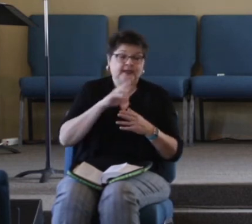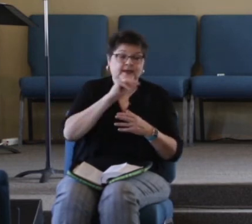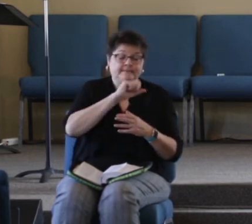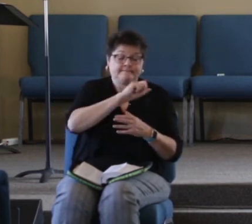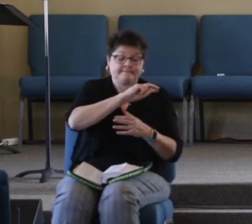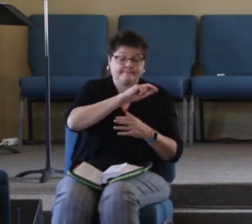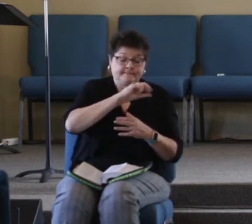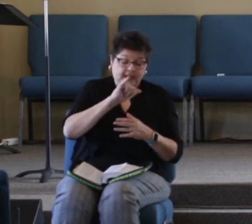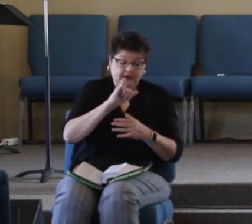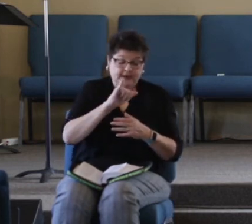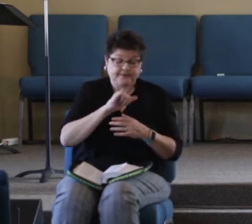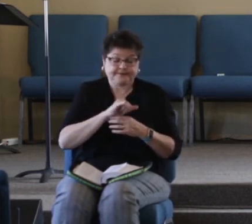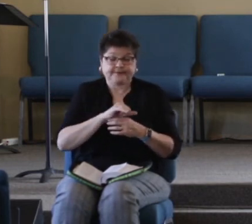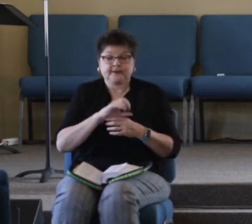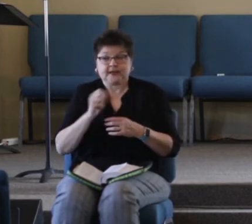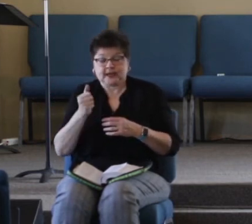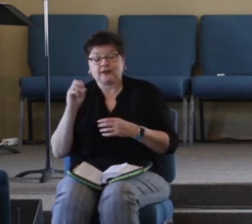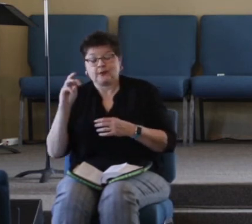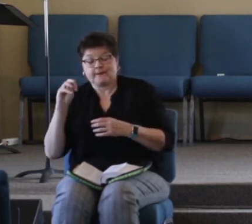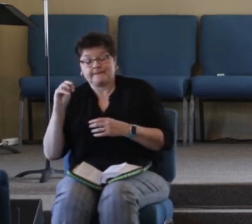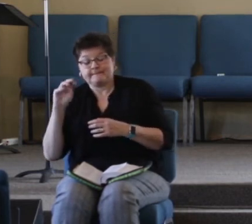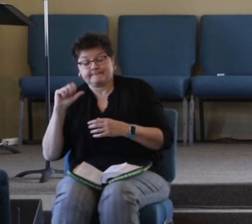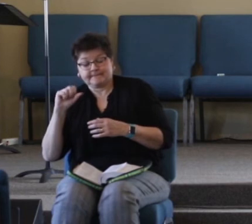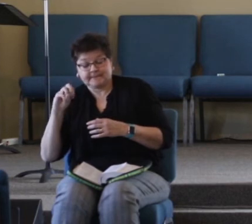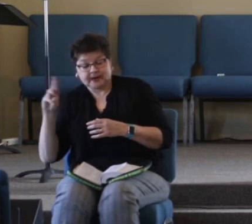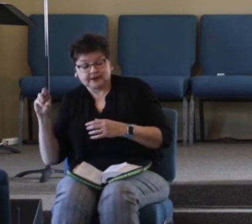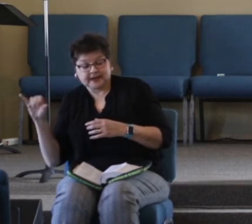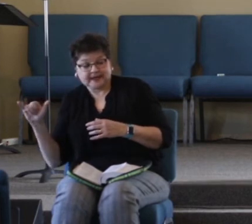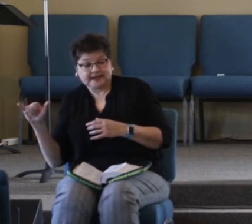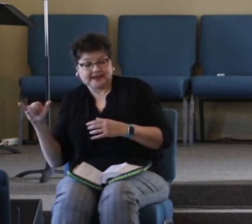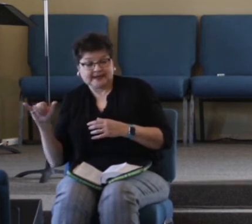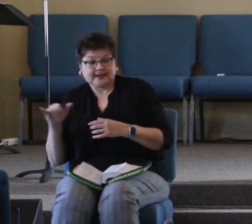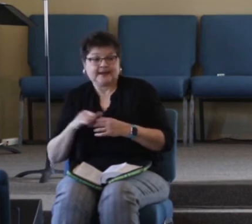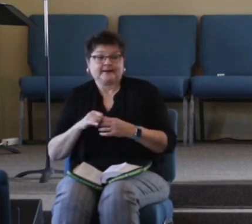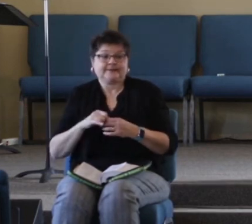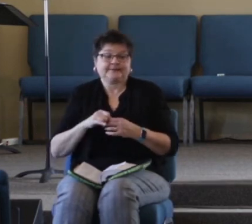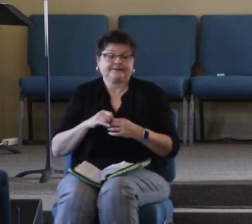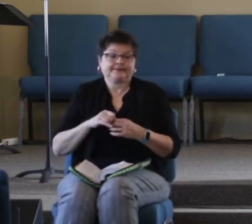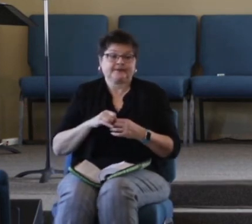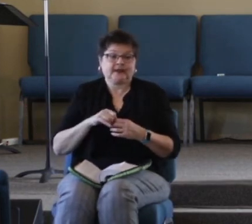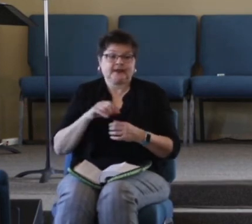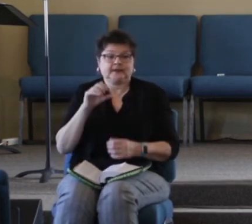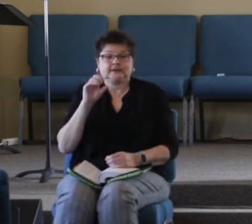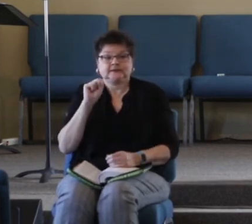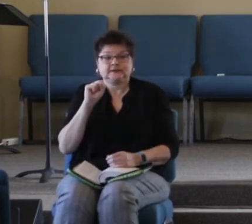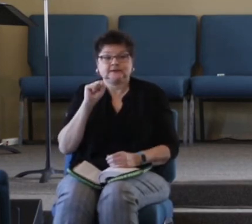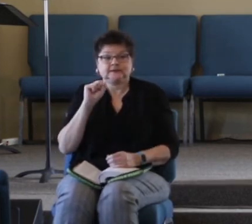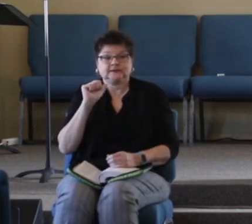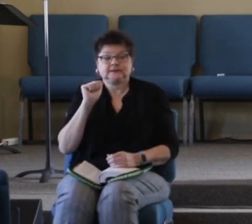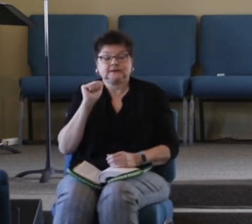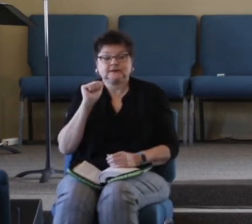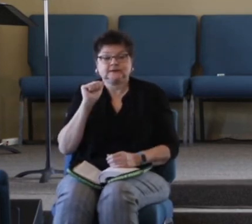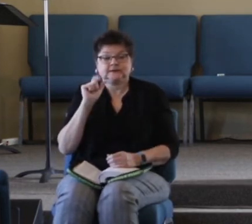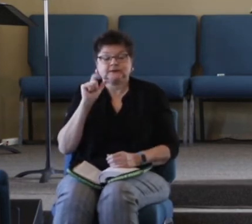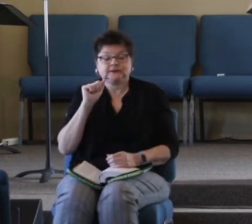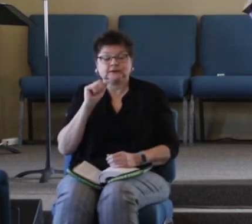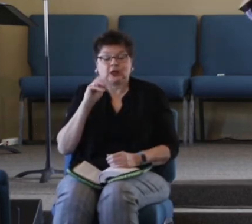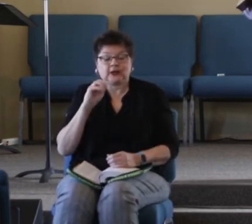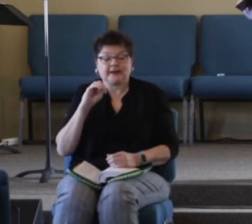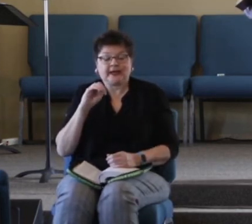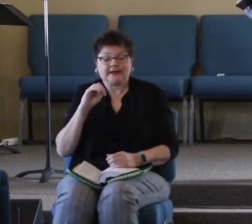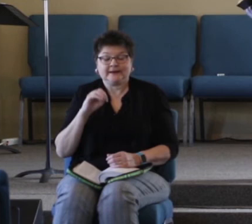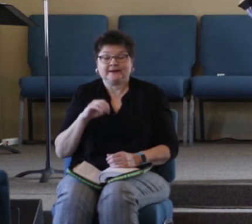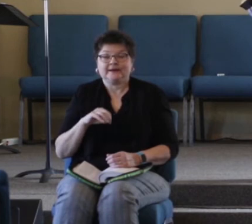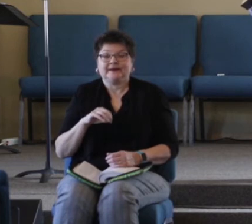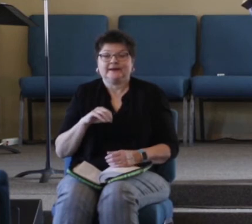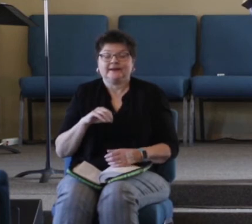and Salome bought spices so that they might come and anoint him because he was dead. They were going to anoint his dead body. Very early